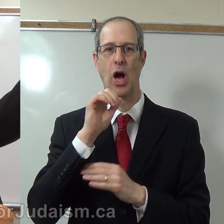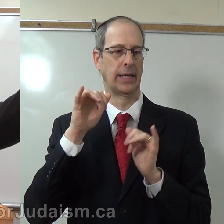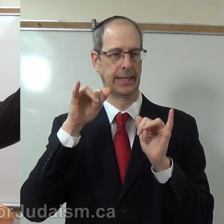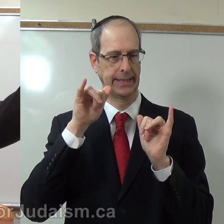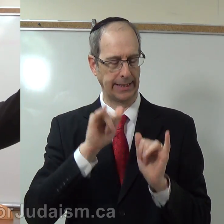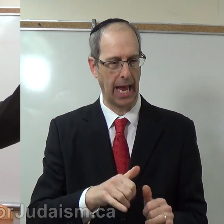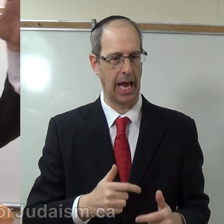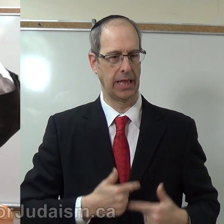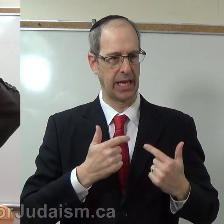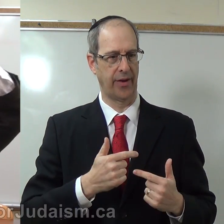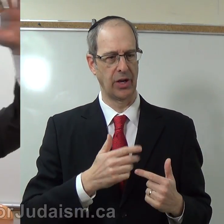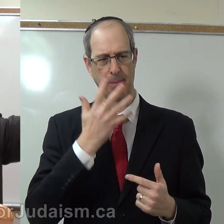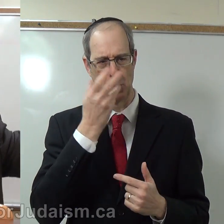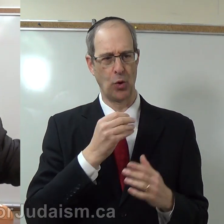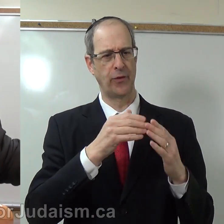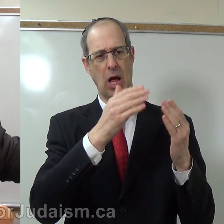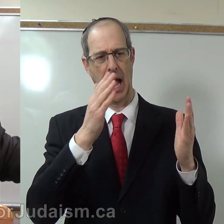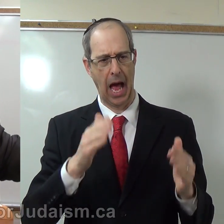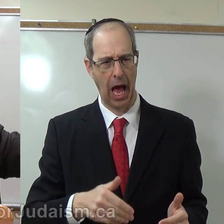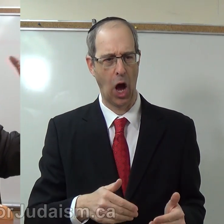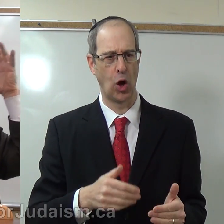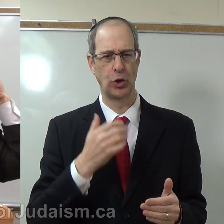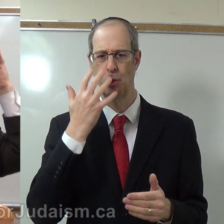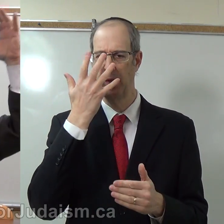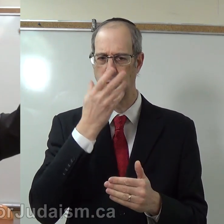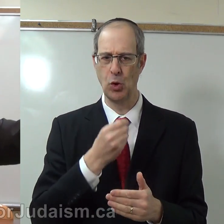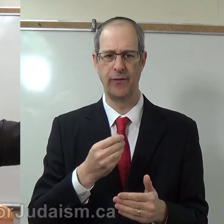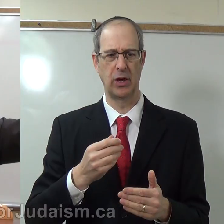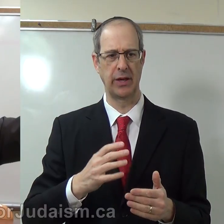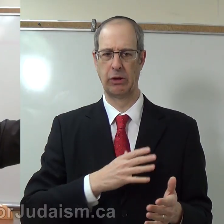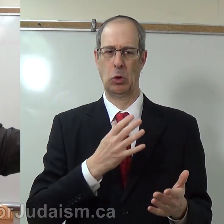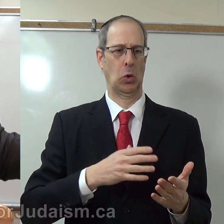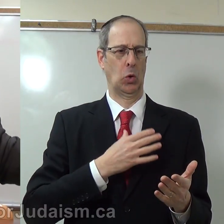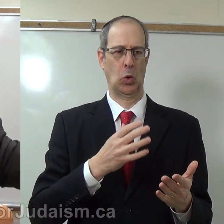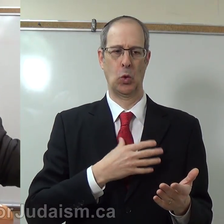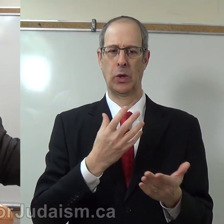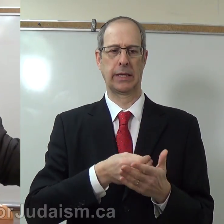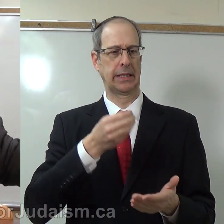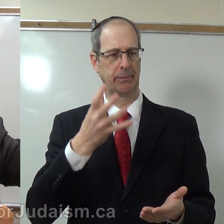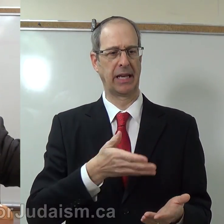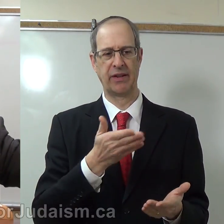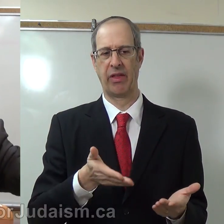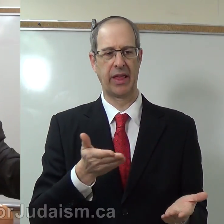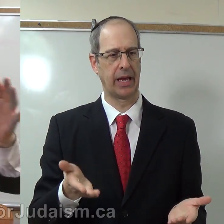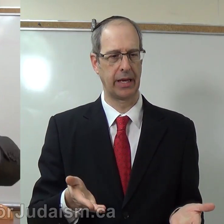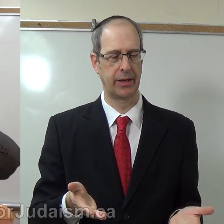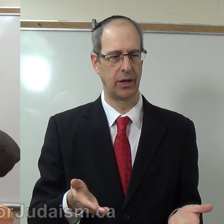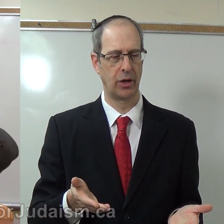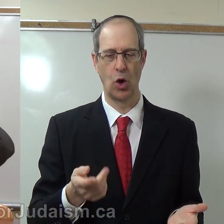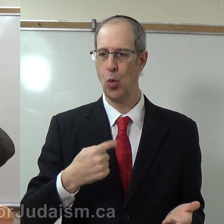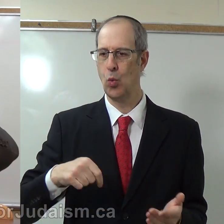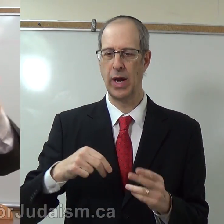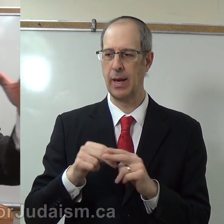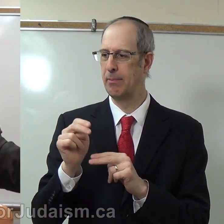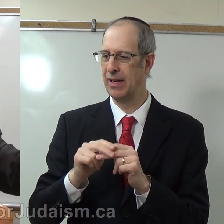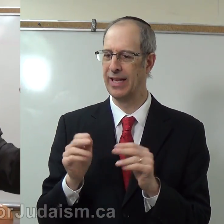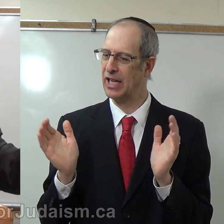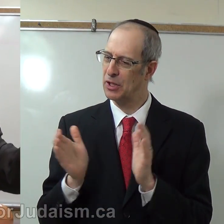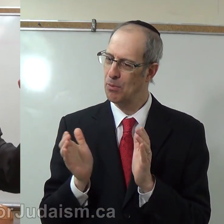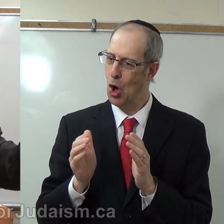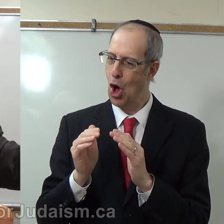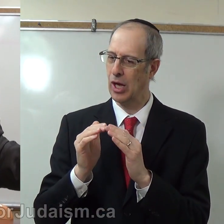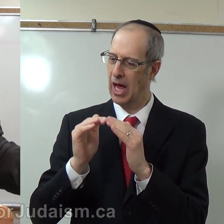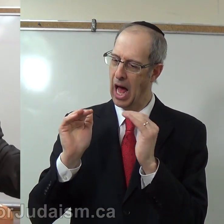beautiful house with beautiful things and fancy things and expensive things. We build a little hut